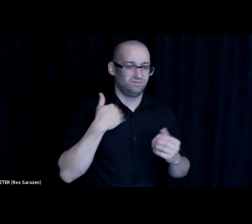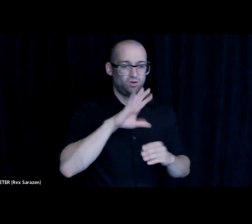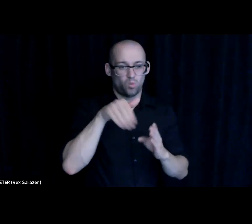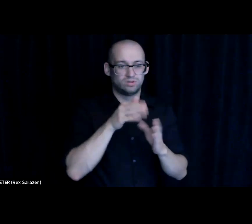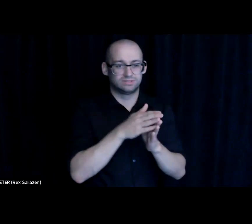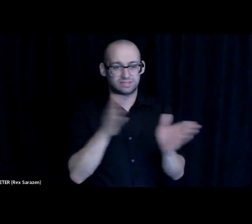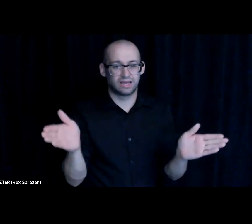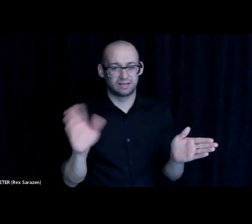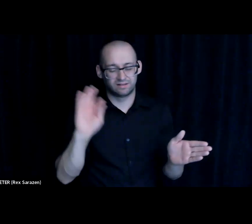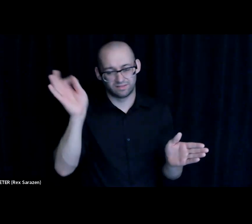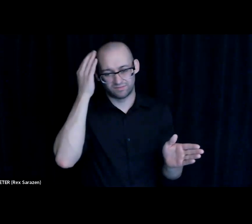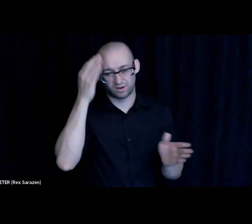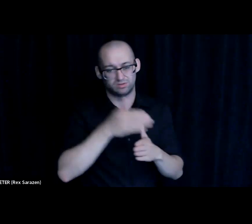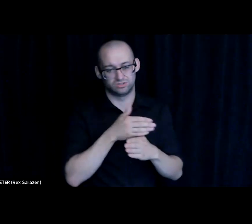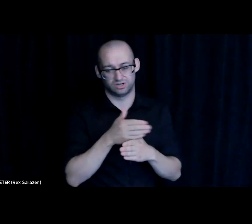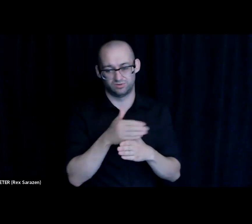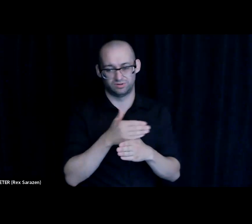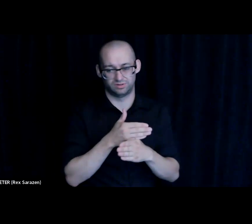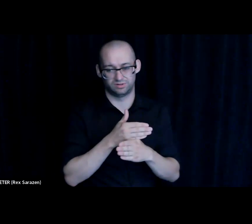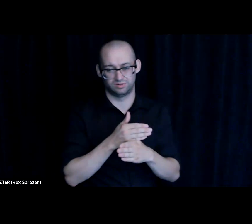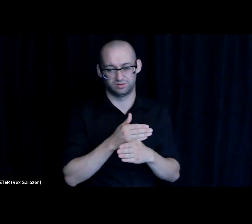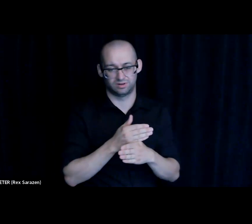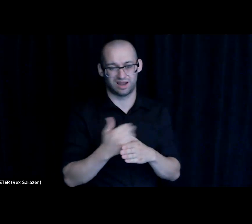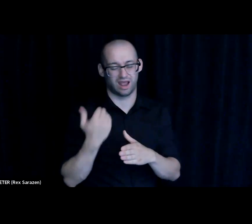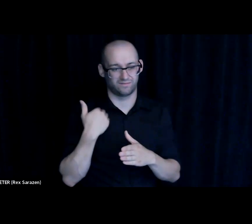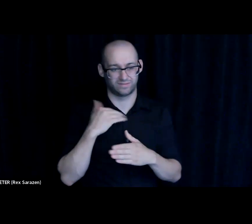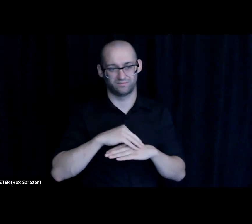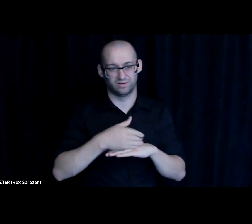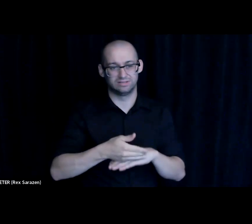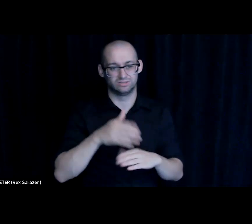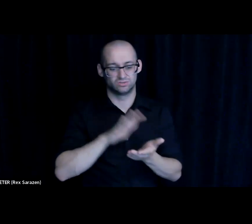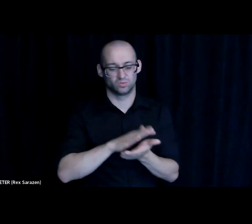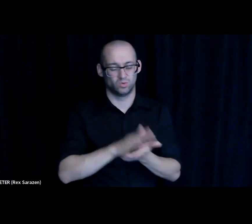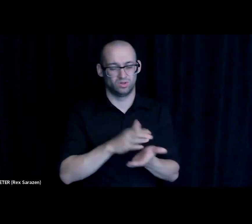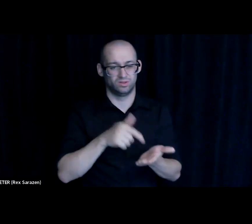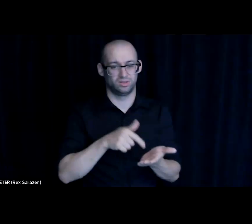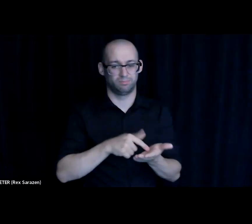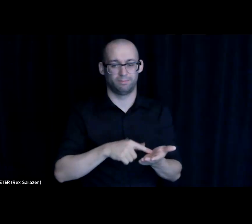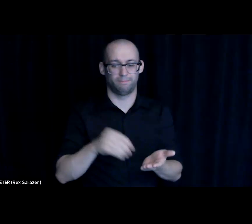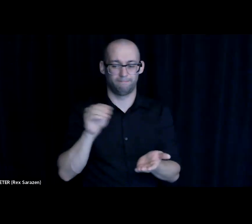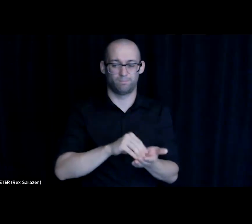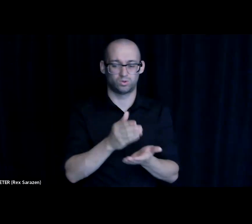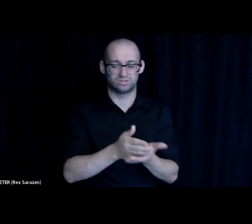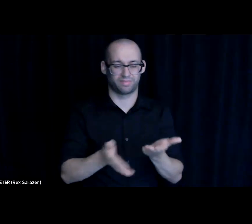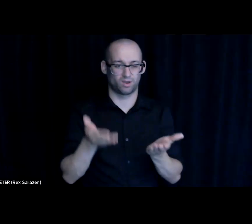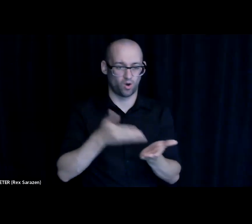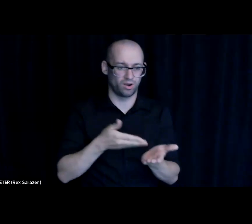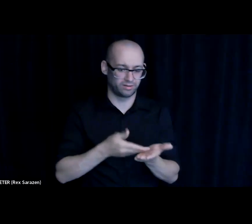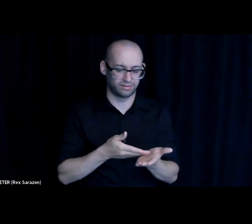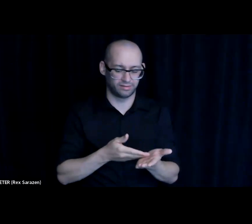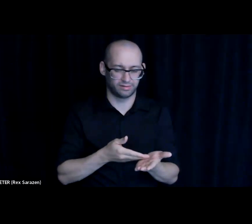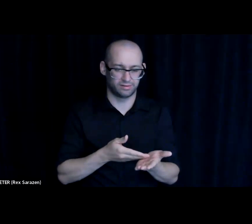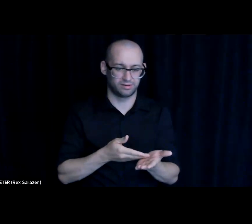and federal view and share it. You know, if we have the device that's a school, if we could put something on it to share with the CPUC and the